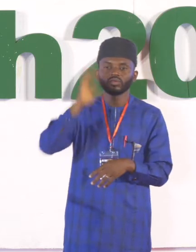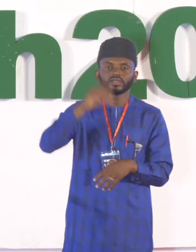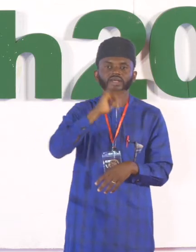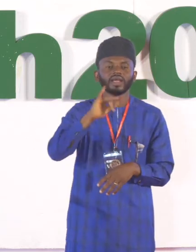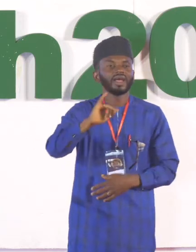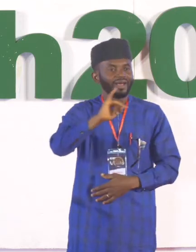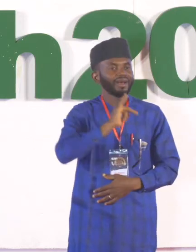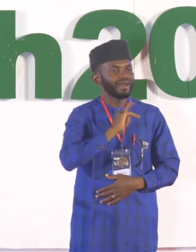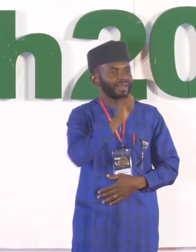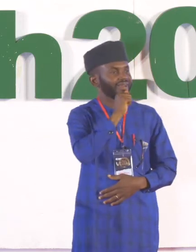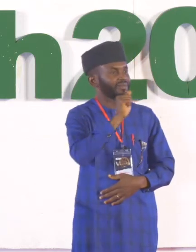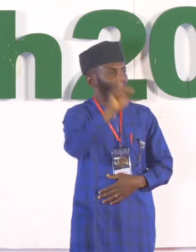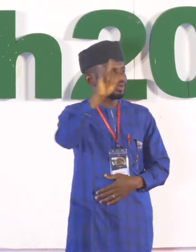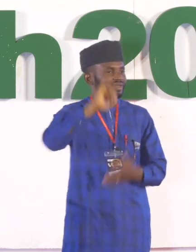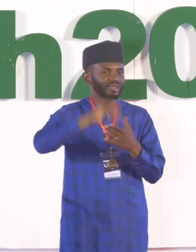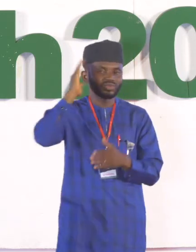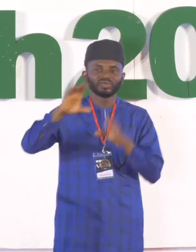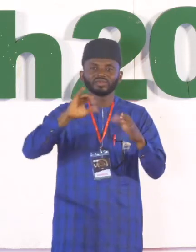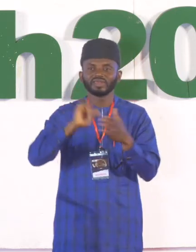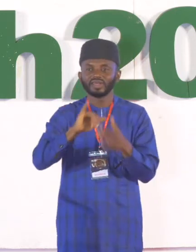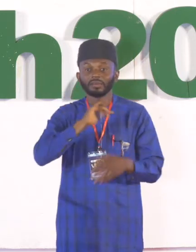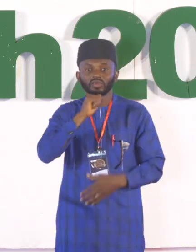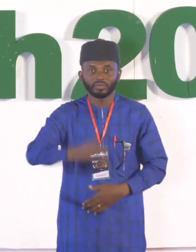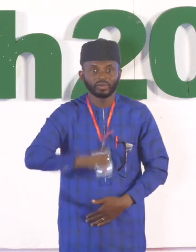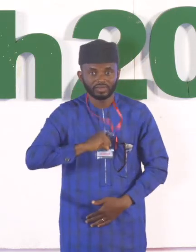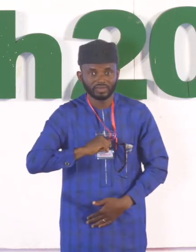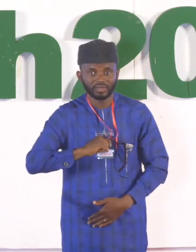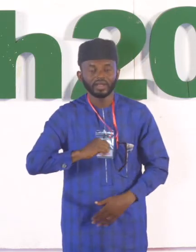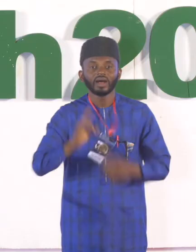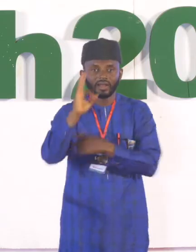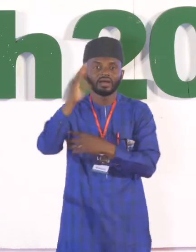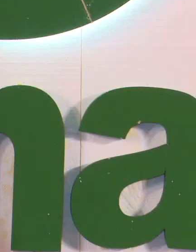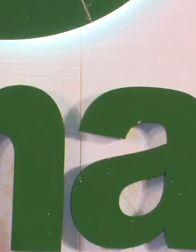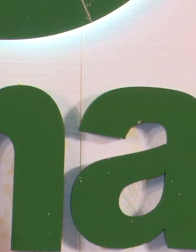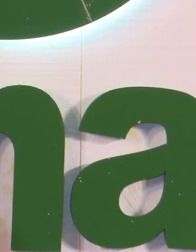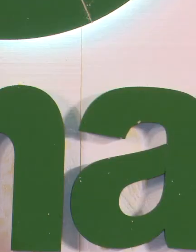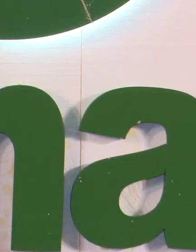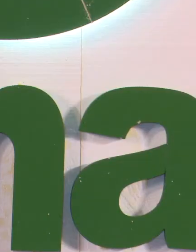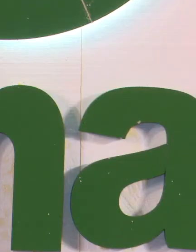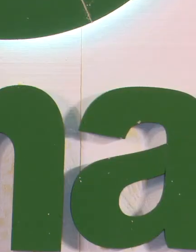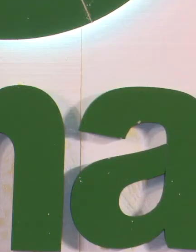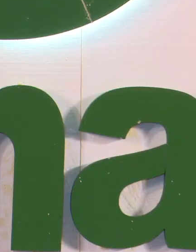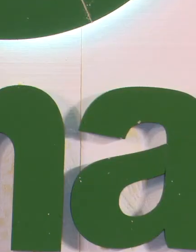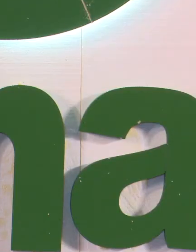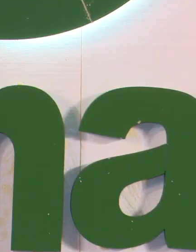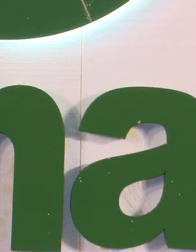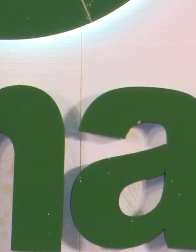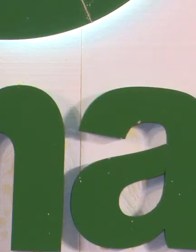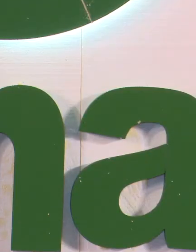am the one that will do that. I am not proud. Allah has given me. Then he will go